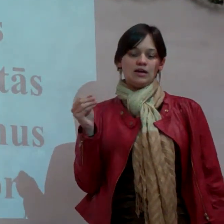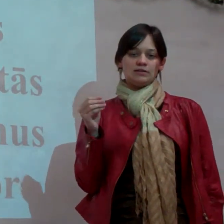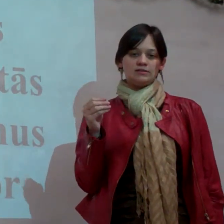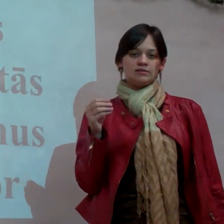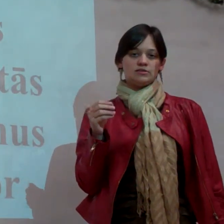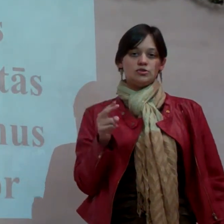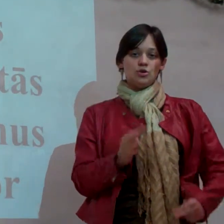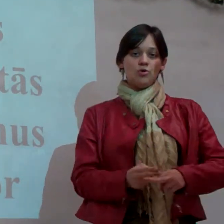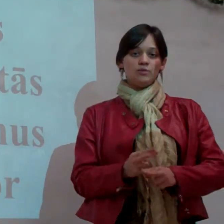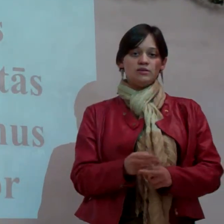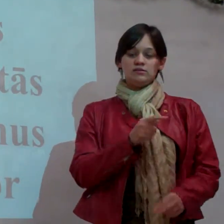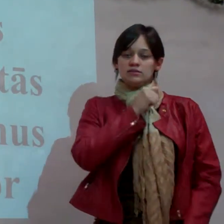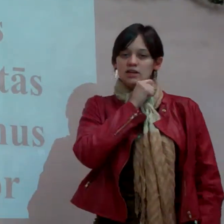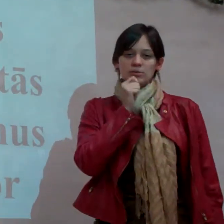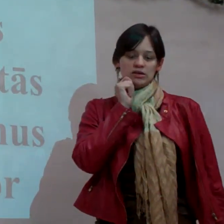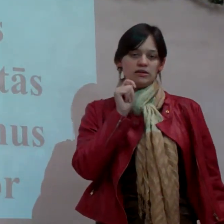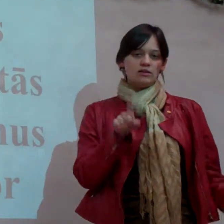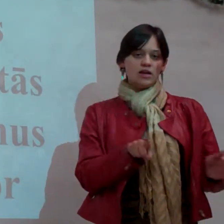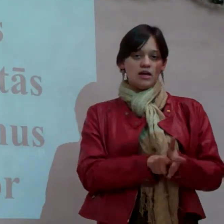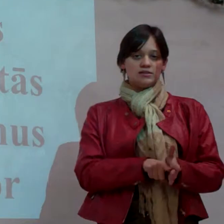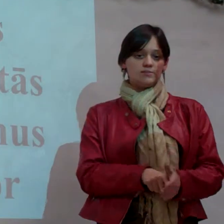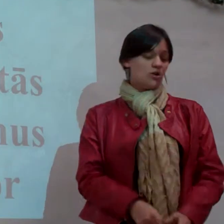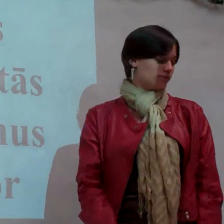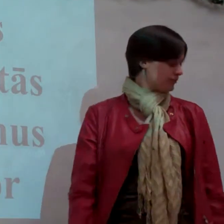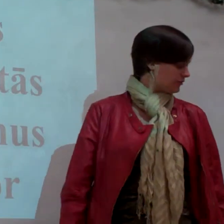et nomen gemini est polis.